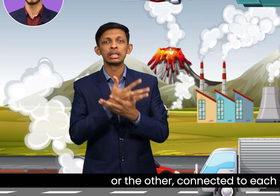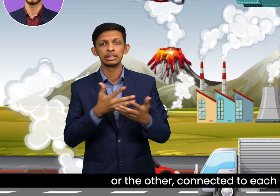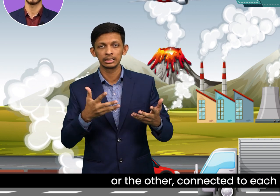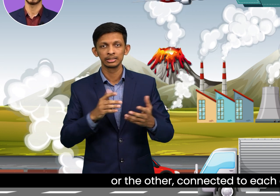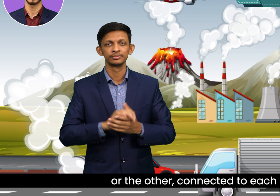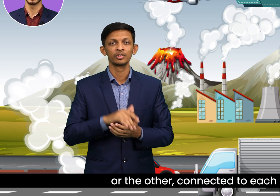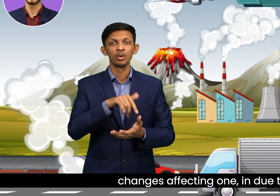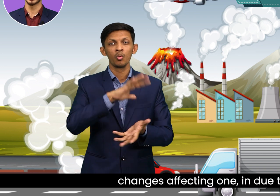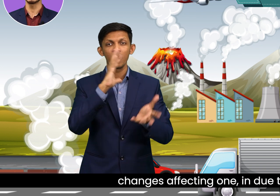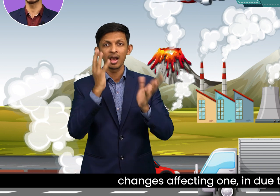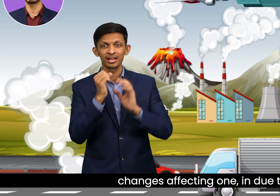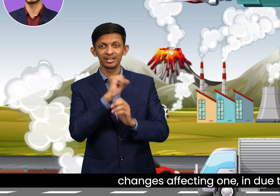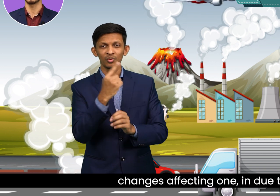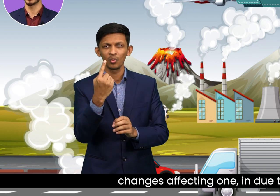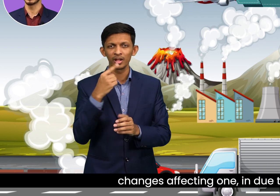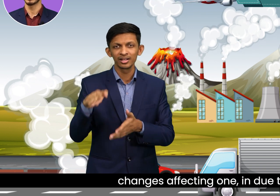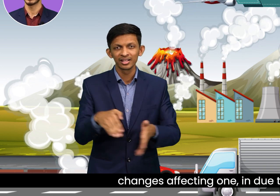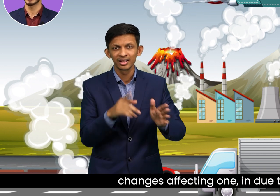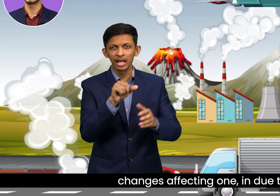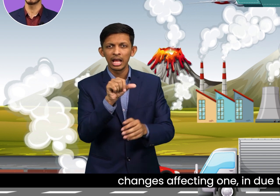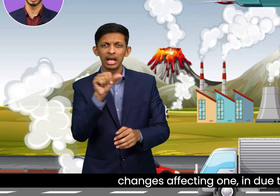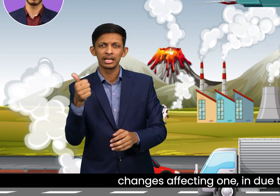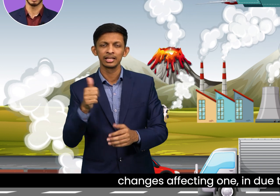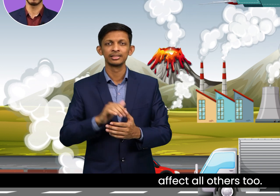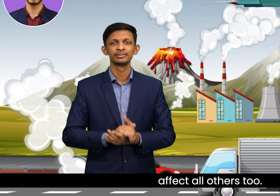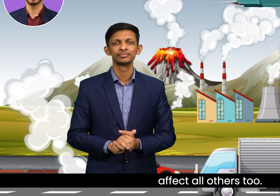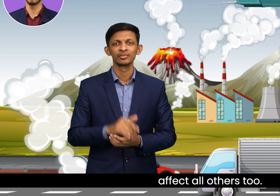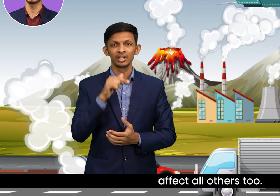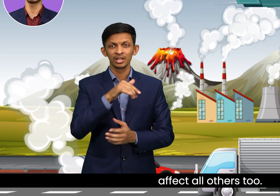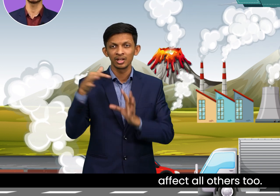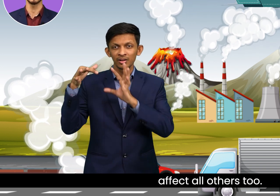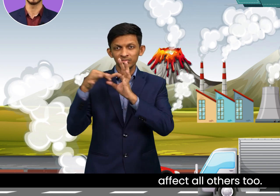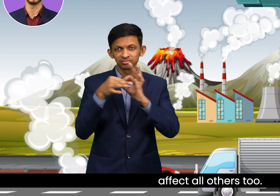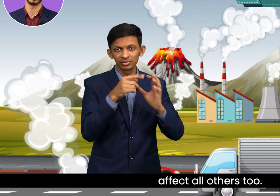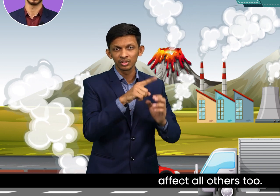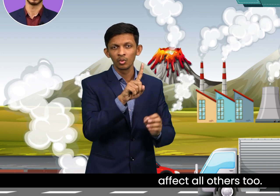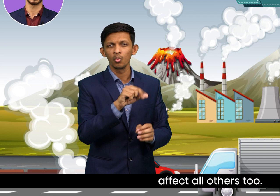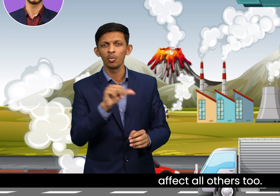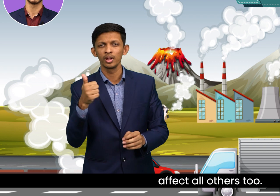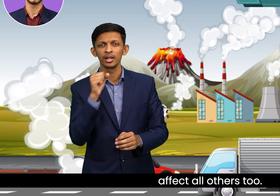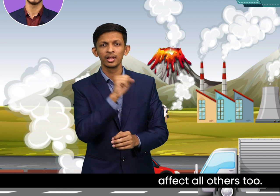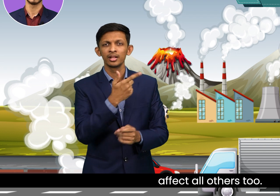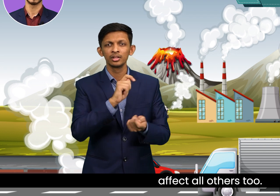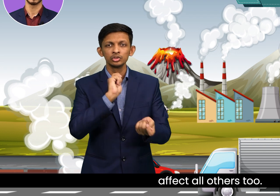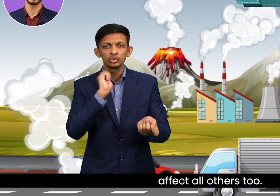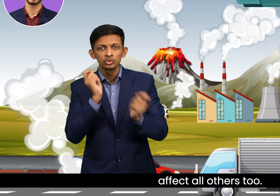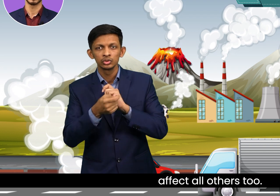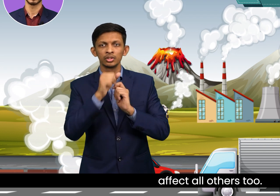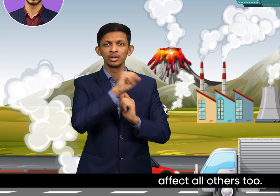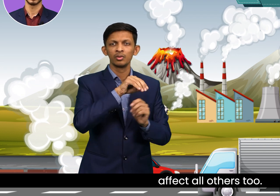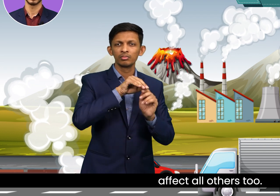other, changes affecting one in due time affect all others too.